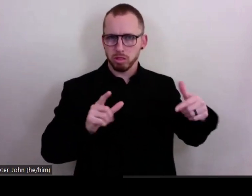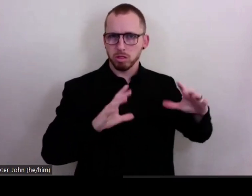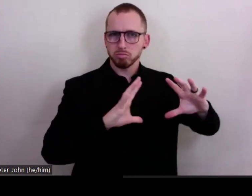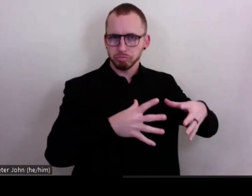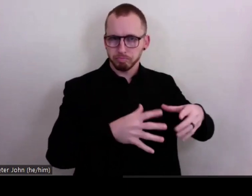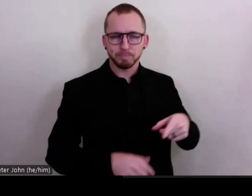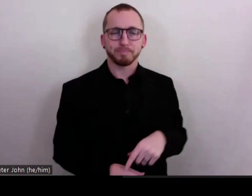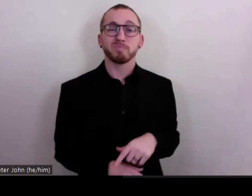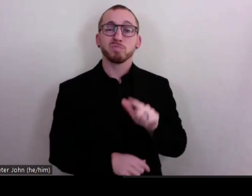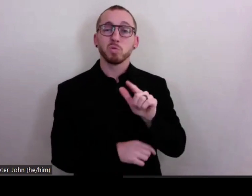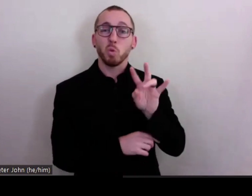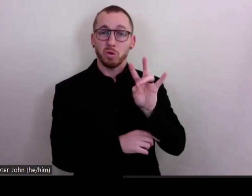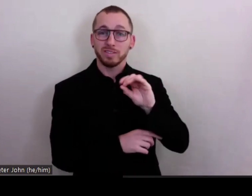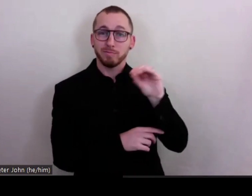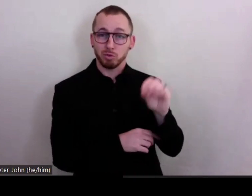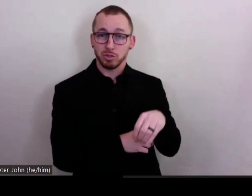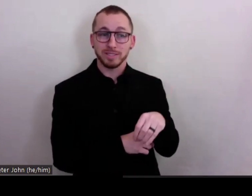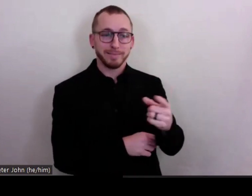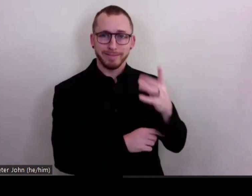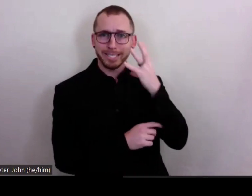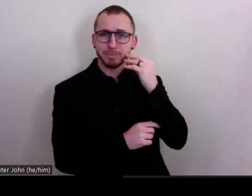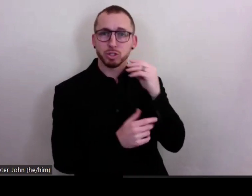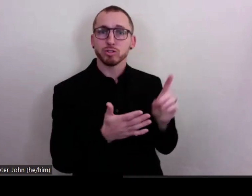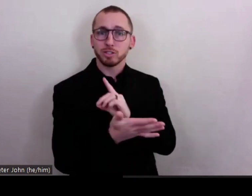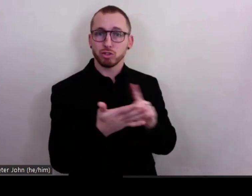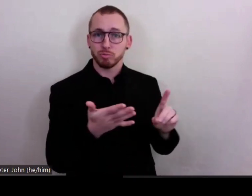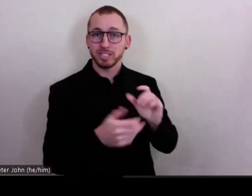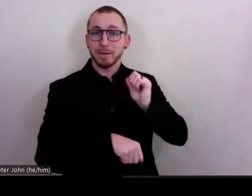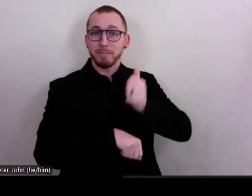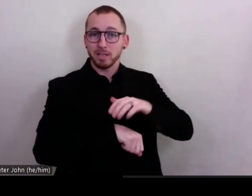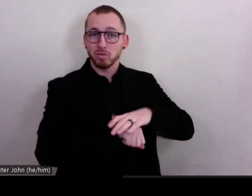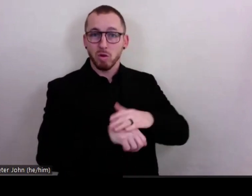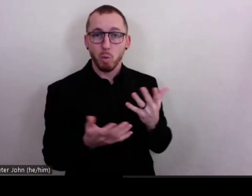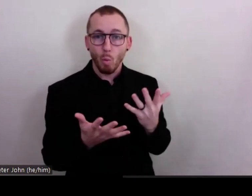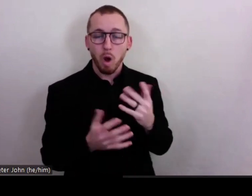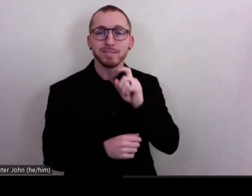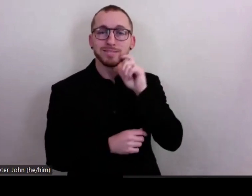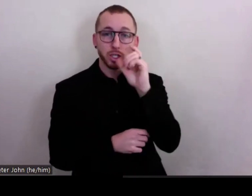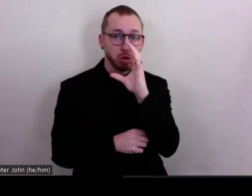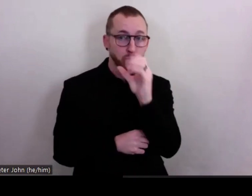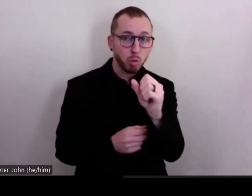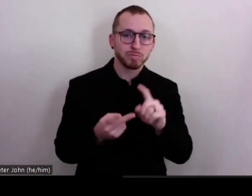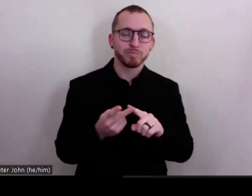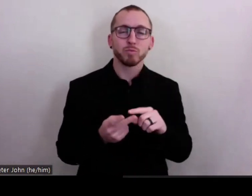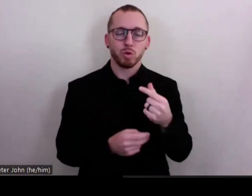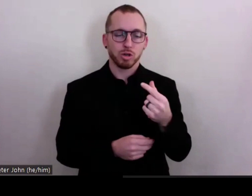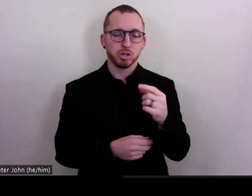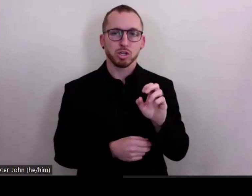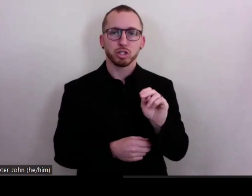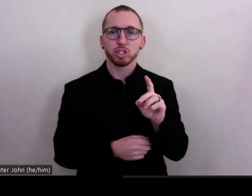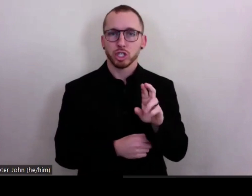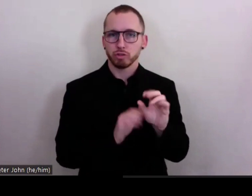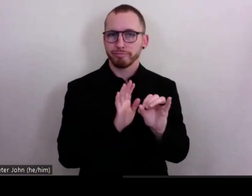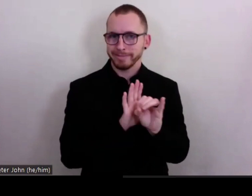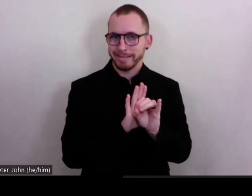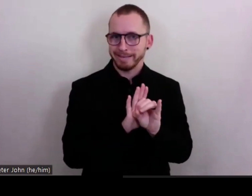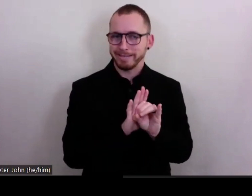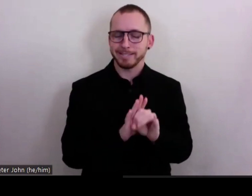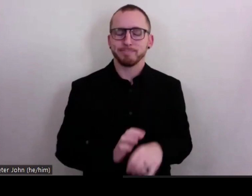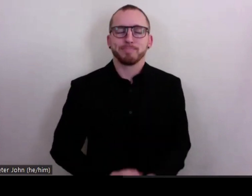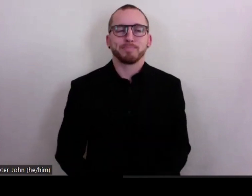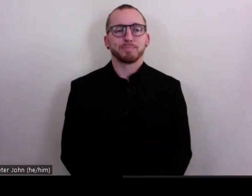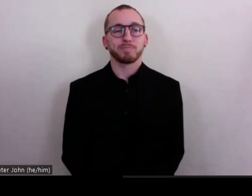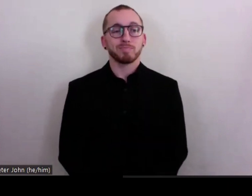27% experienced discrimination based on their sexual orientation or gender identity, and